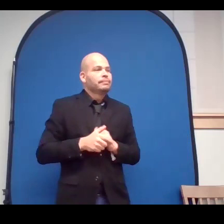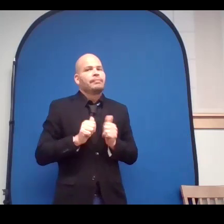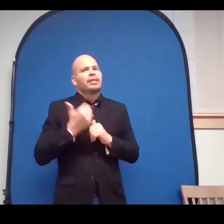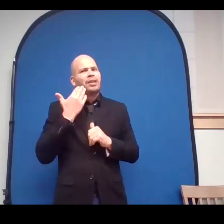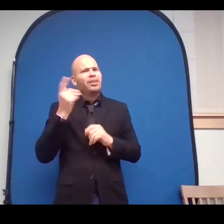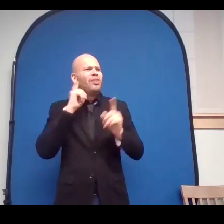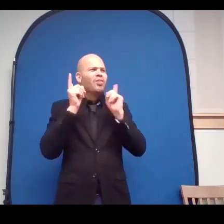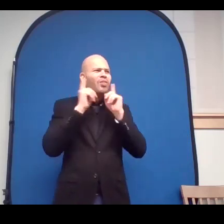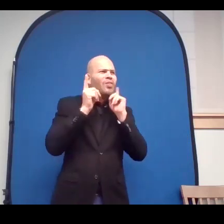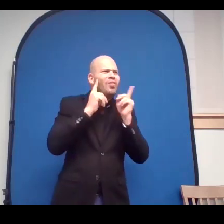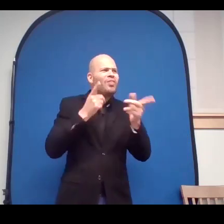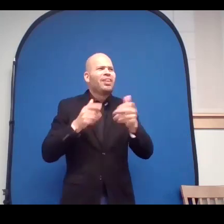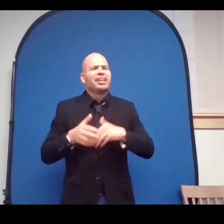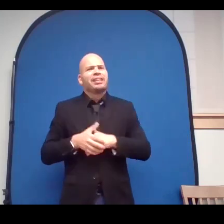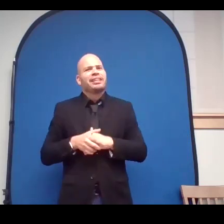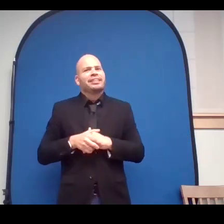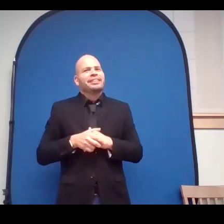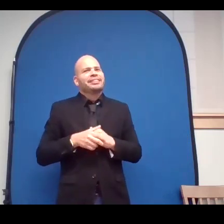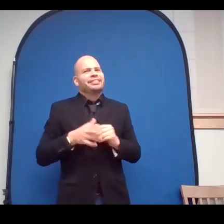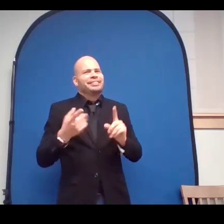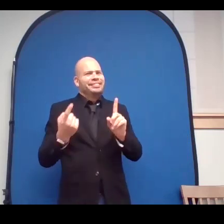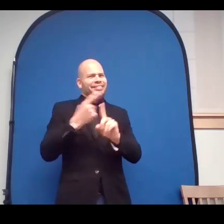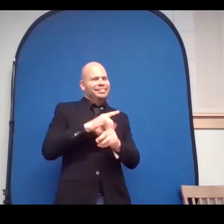what happened in New York?